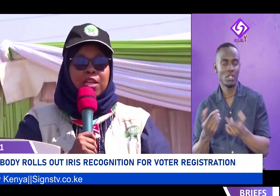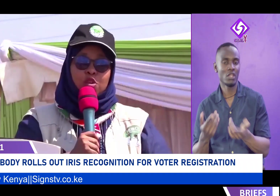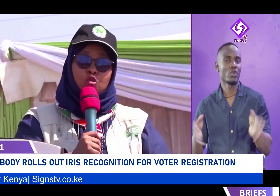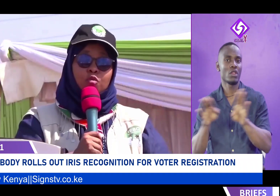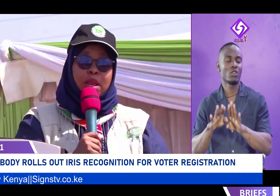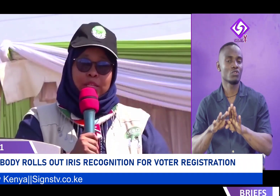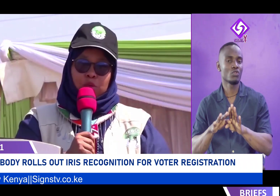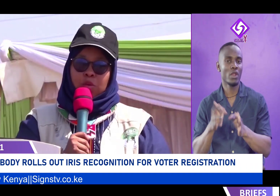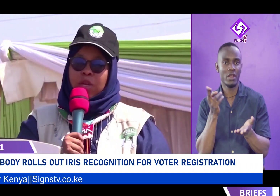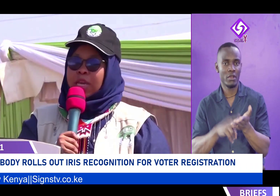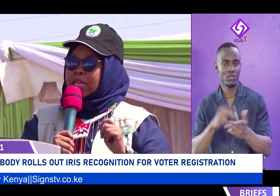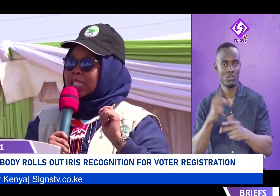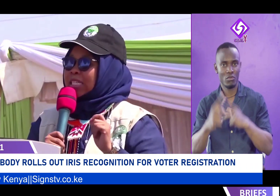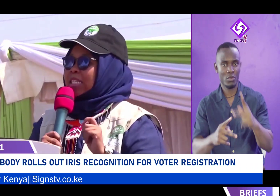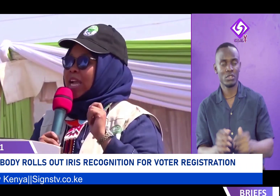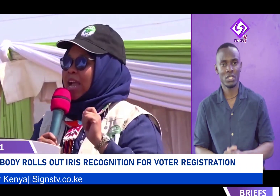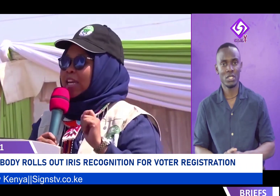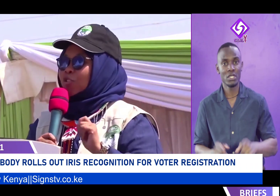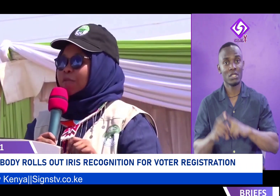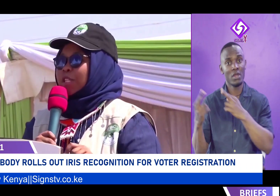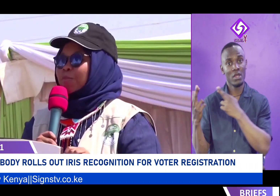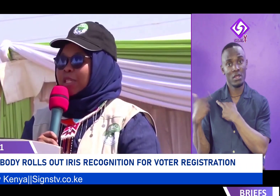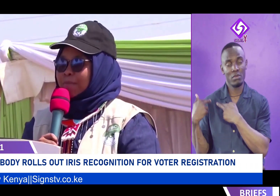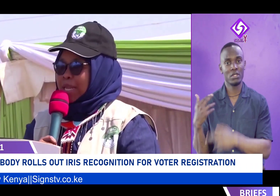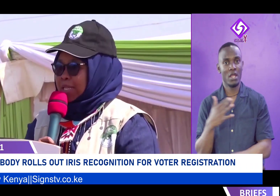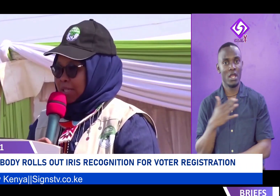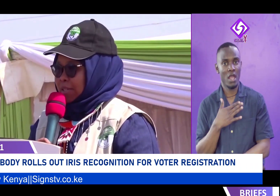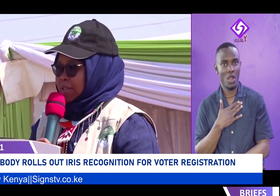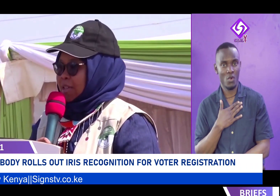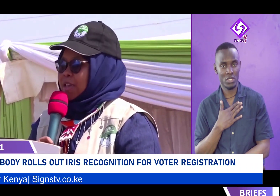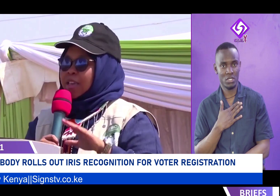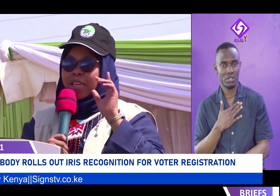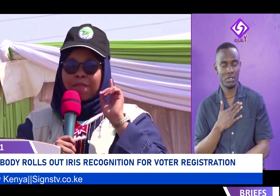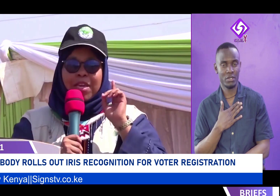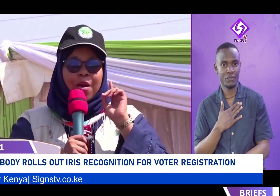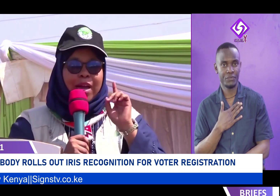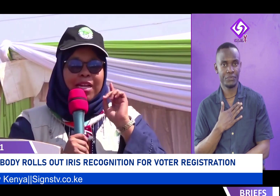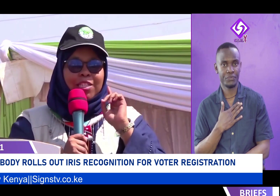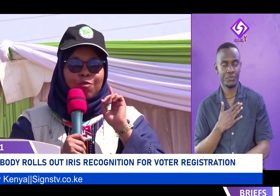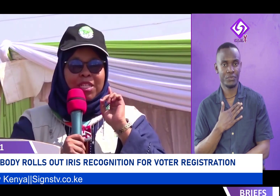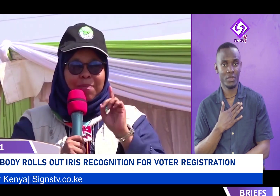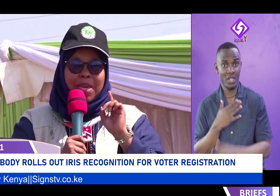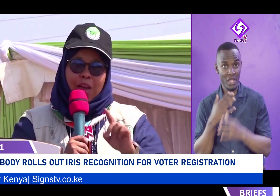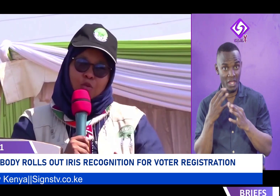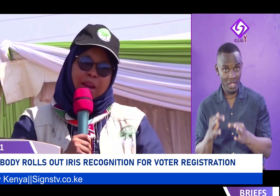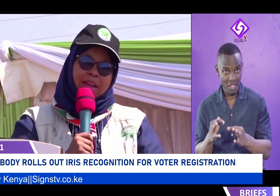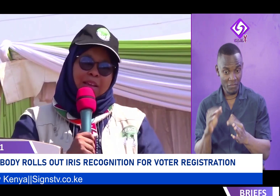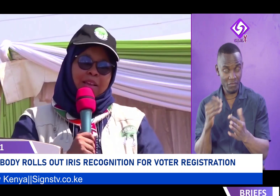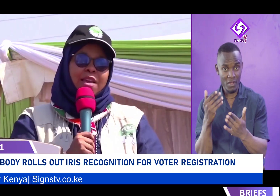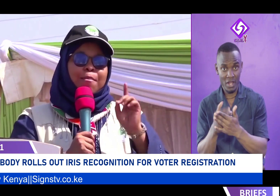ni jukumu letu. It is an act of responsibility. Ikifika wakati tumeshapiga kura,